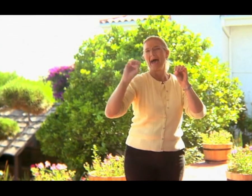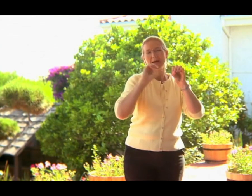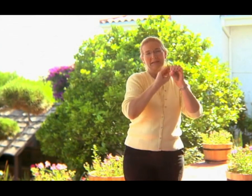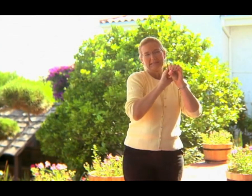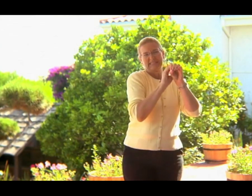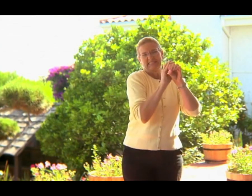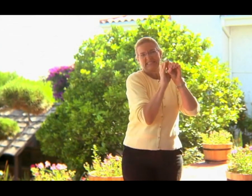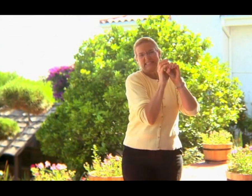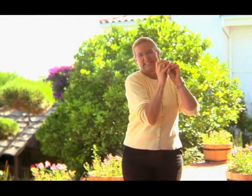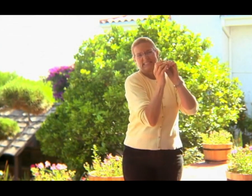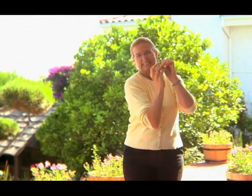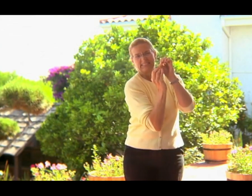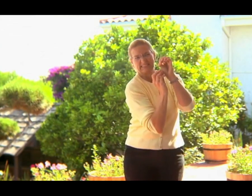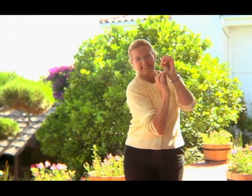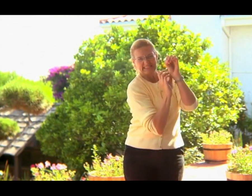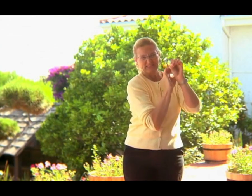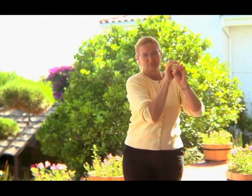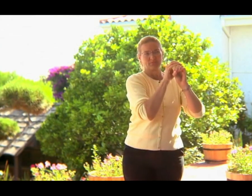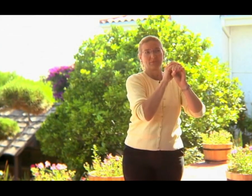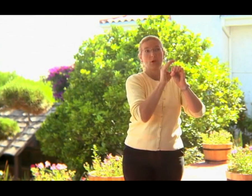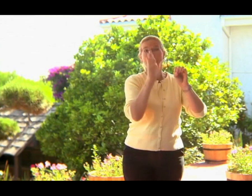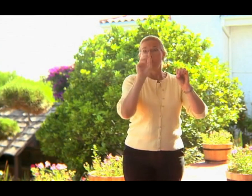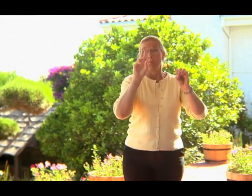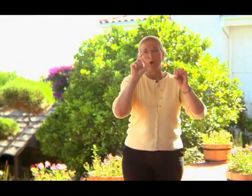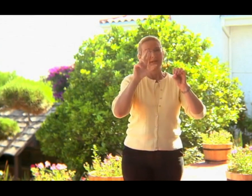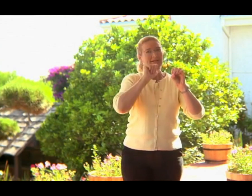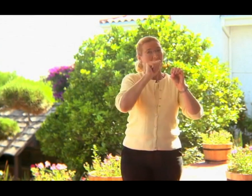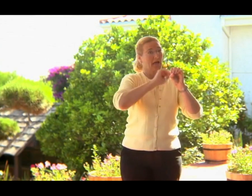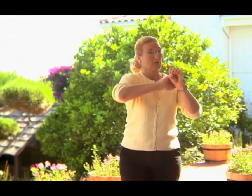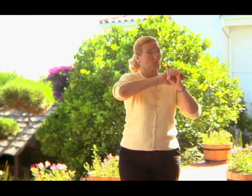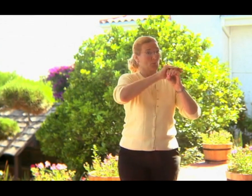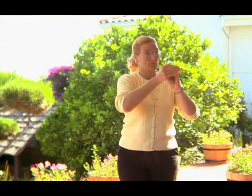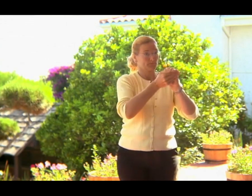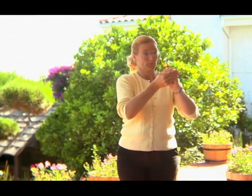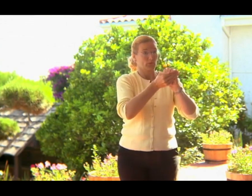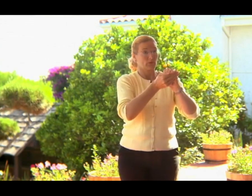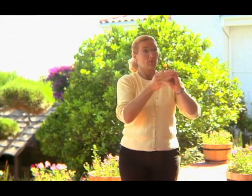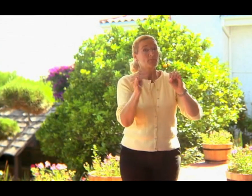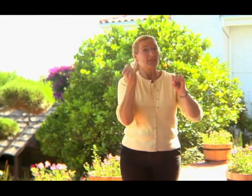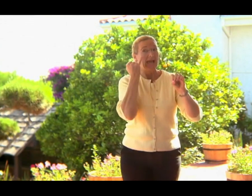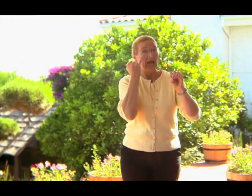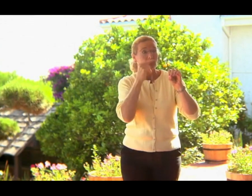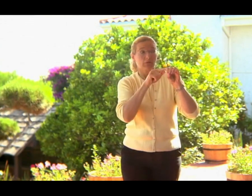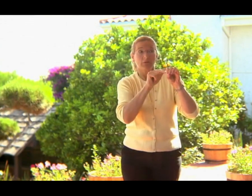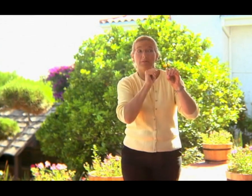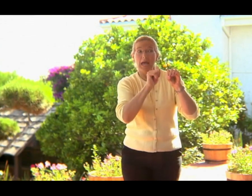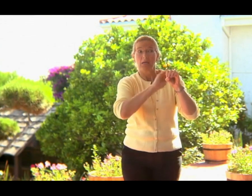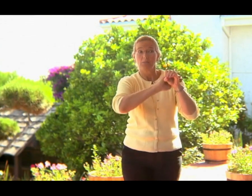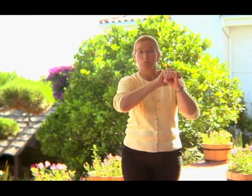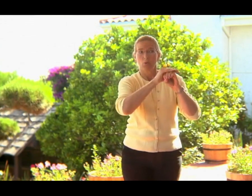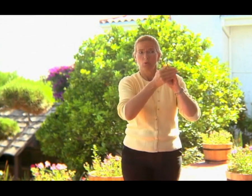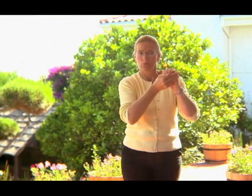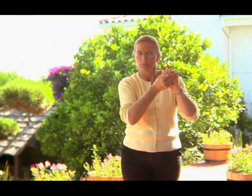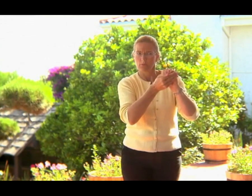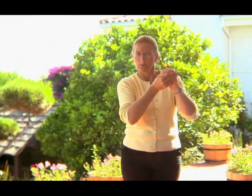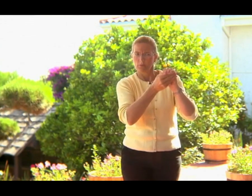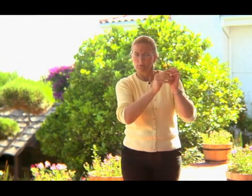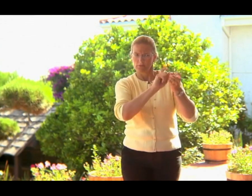Some look like lace at the border. A border that is changing from a smooth border to an irregular one should be of